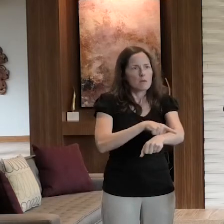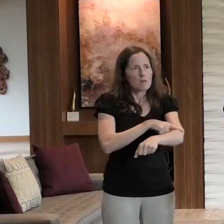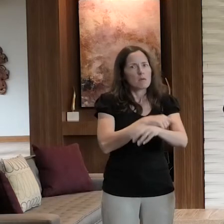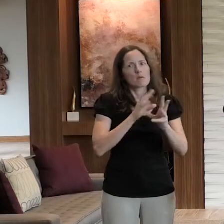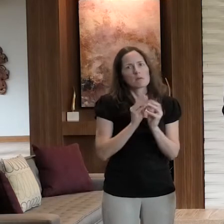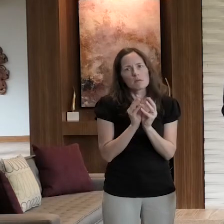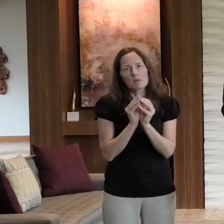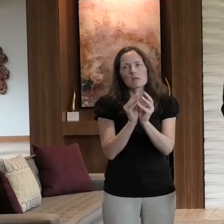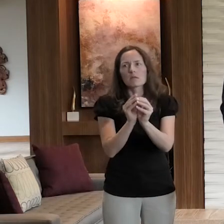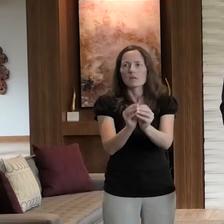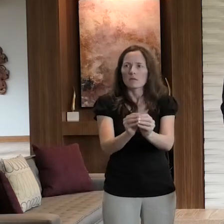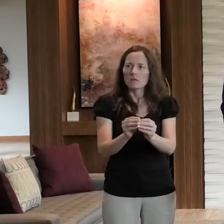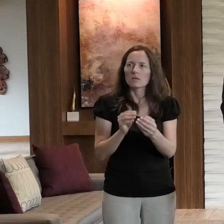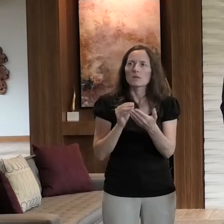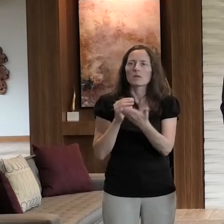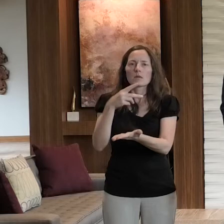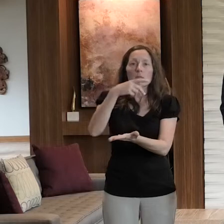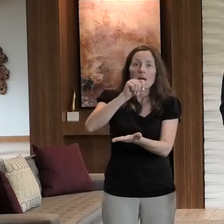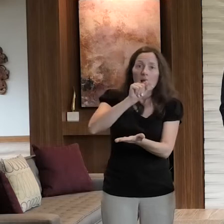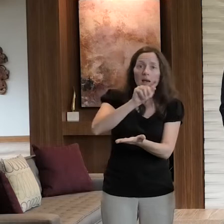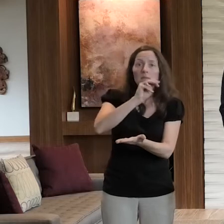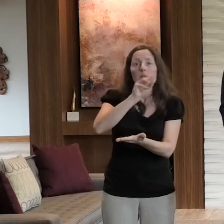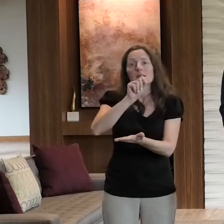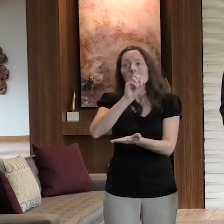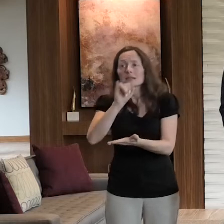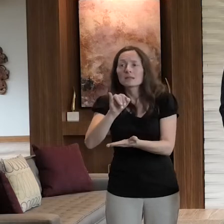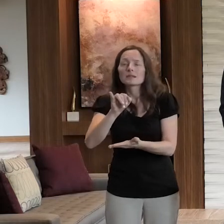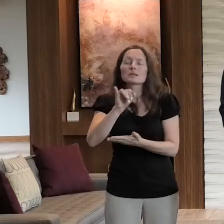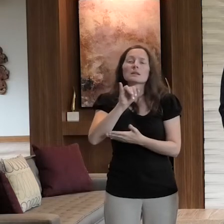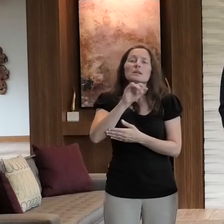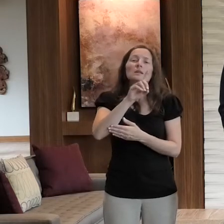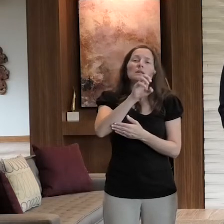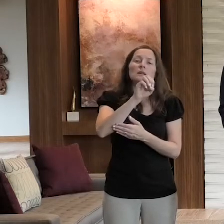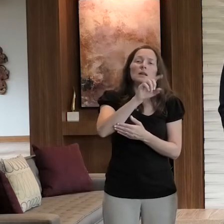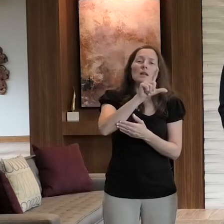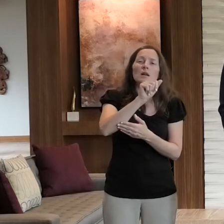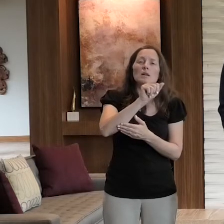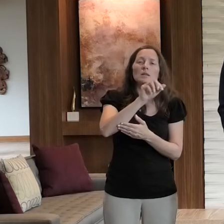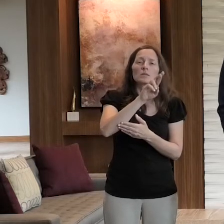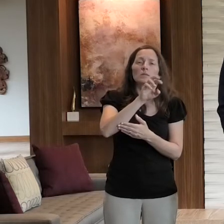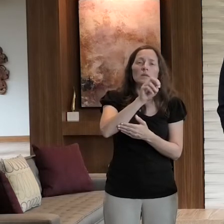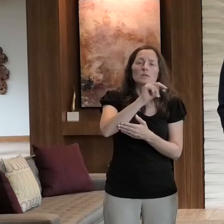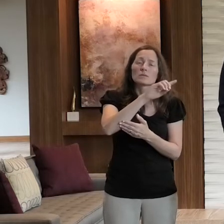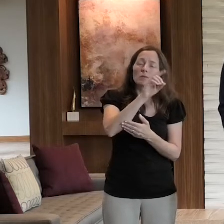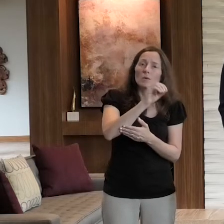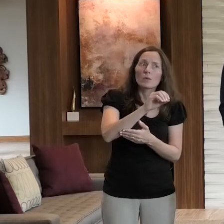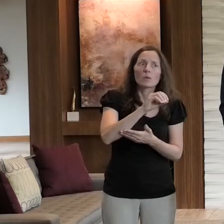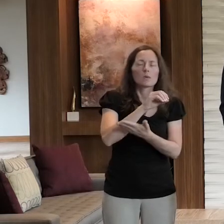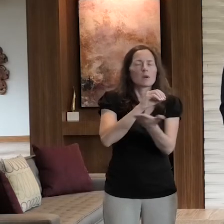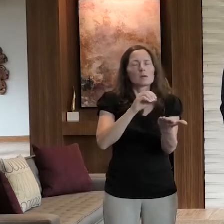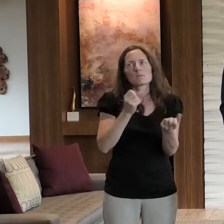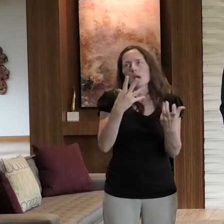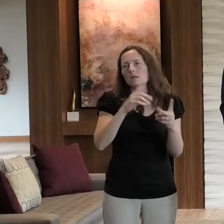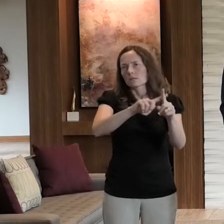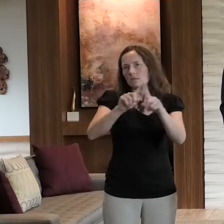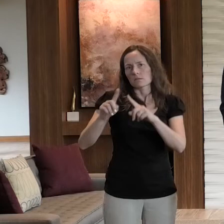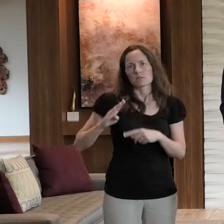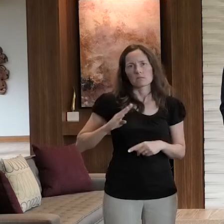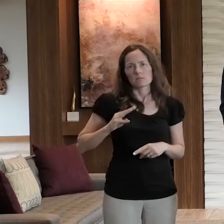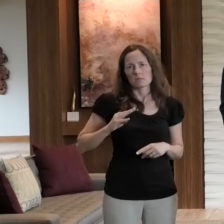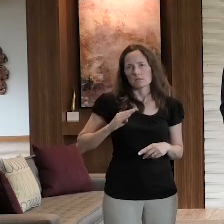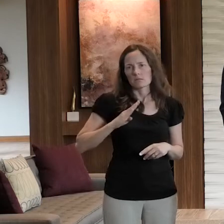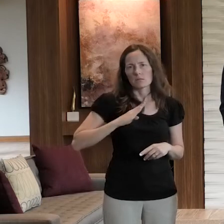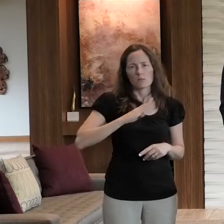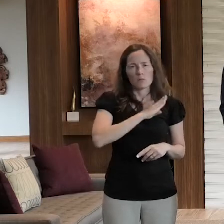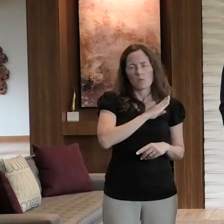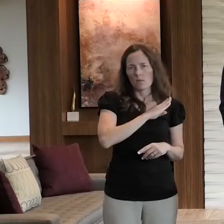with Carl DiLorenzo, with Tom Carbo, and many members of the board. And we